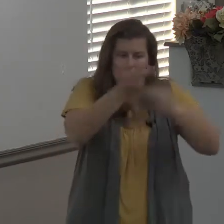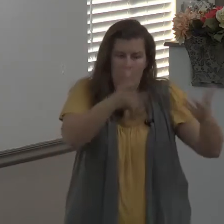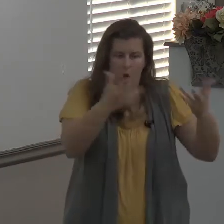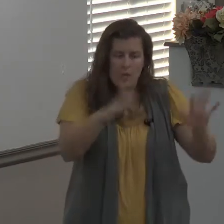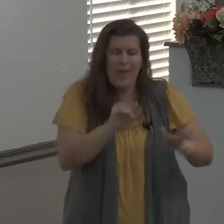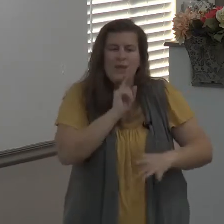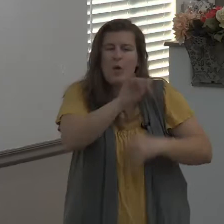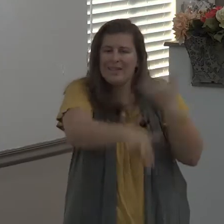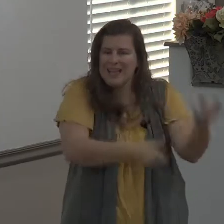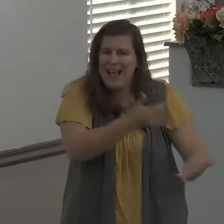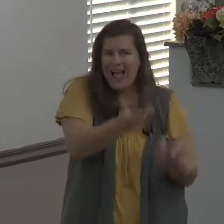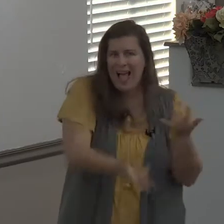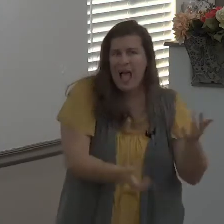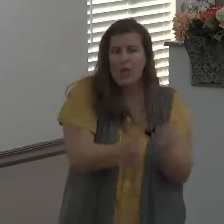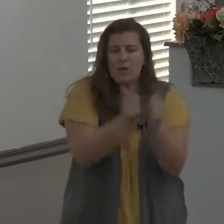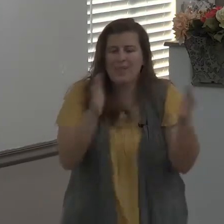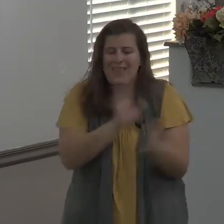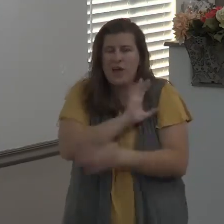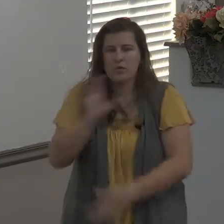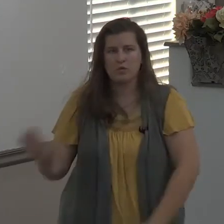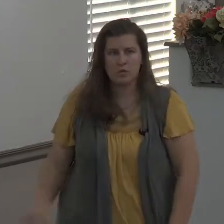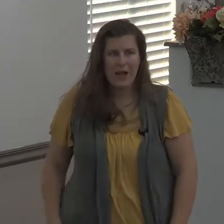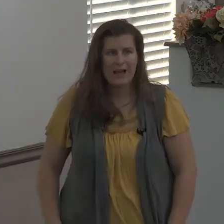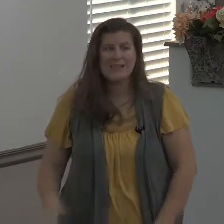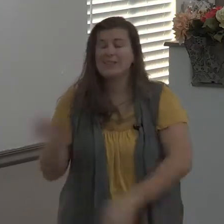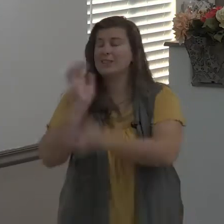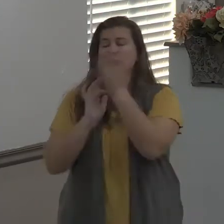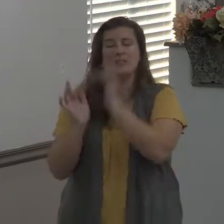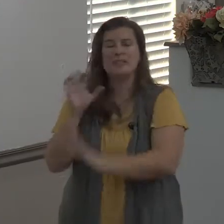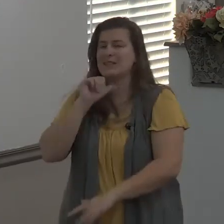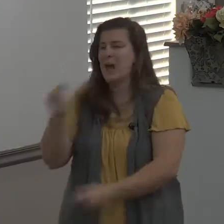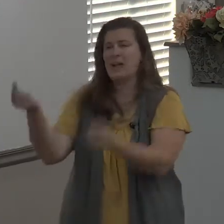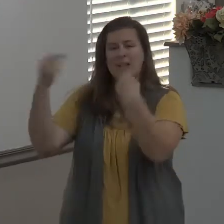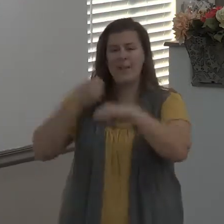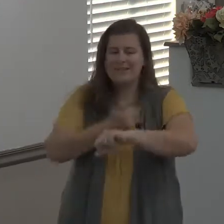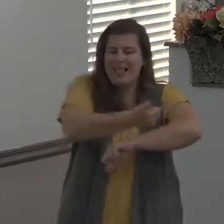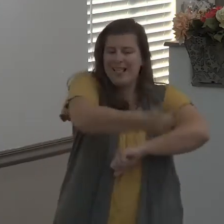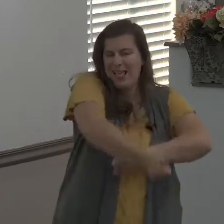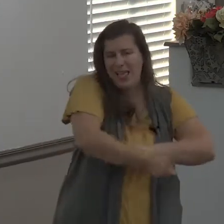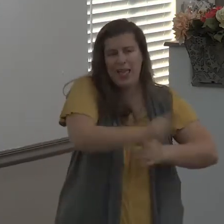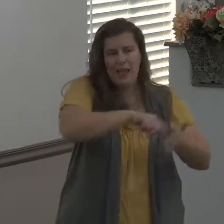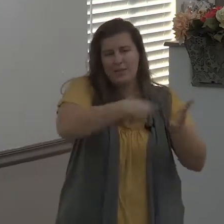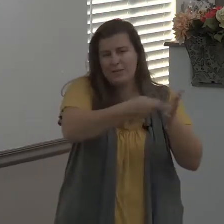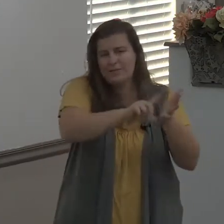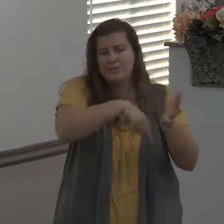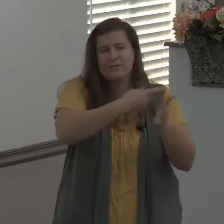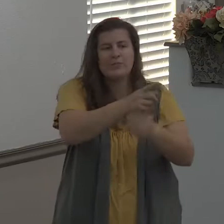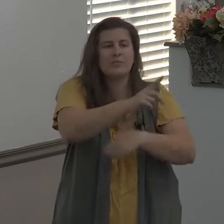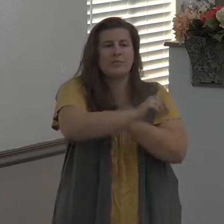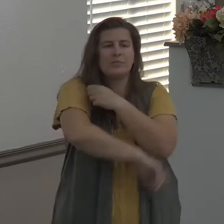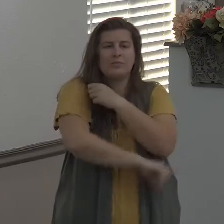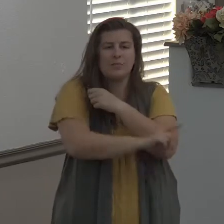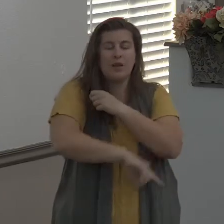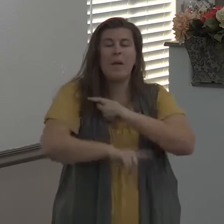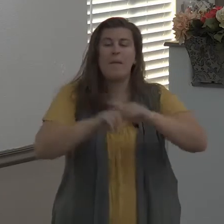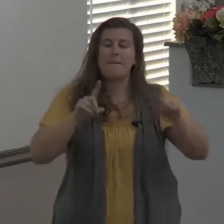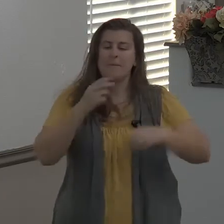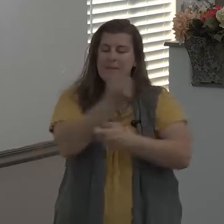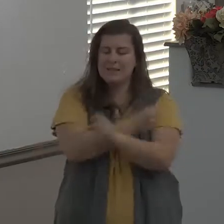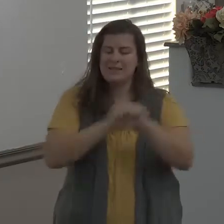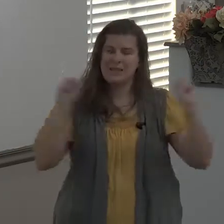sinner in need of Jesus, that they're already under the condemnation of God because they're without Christ. And